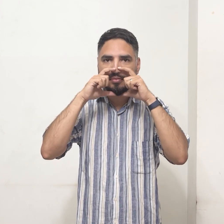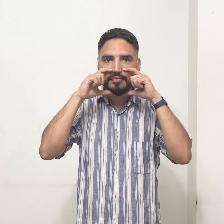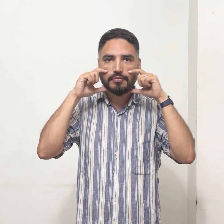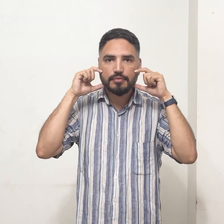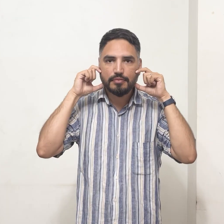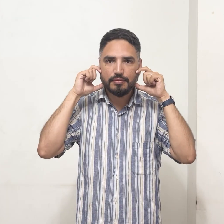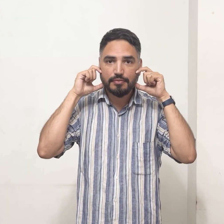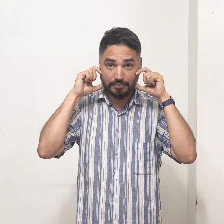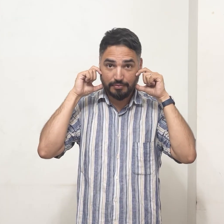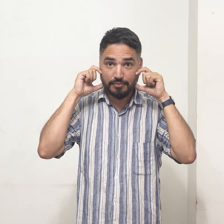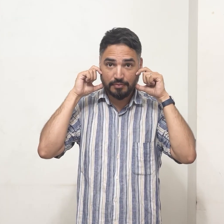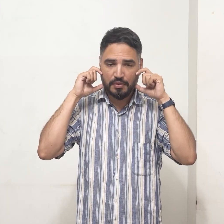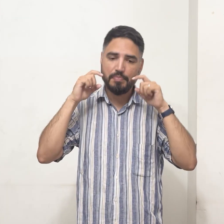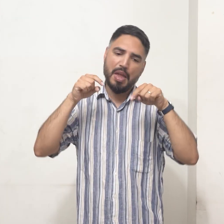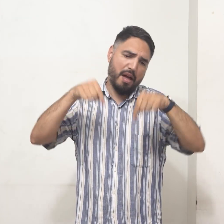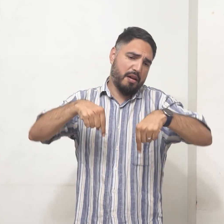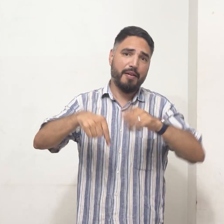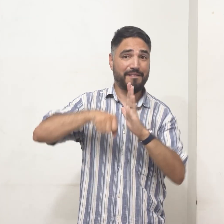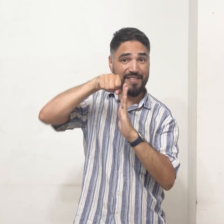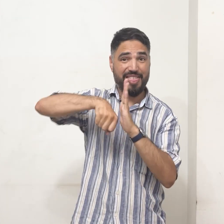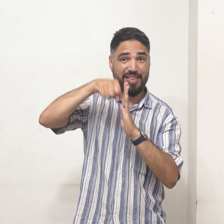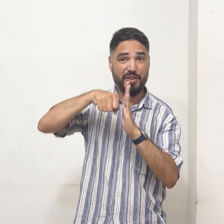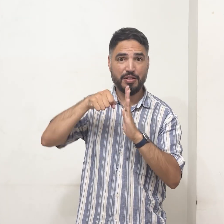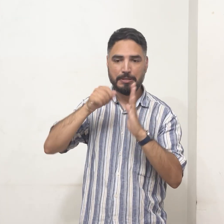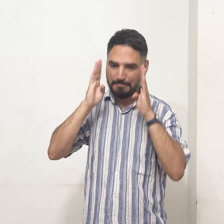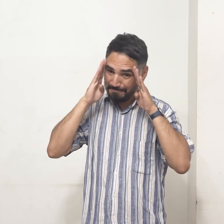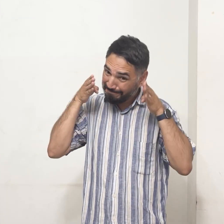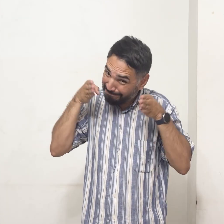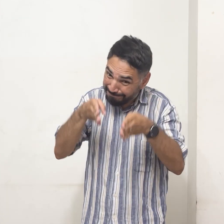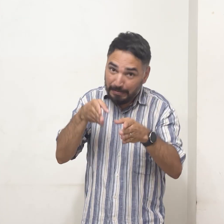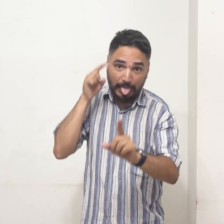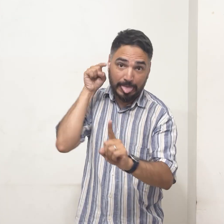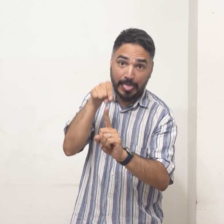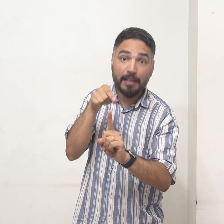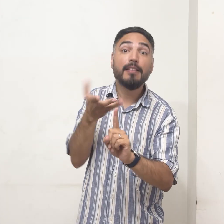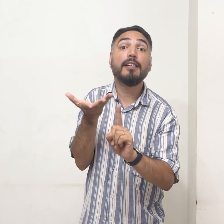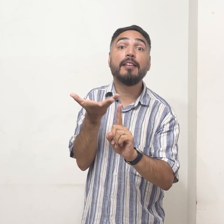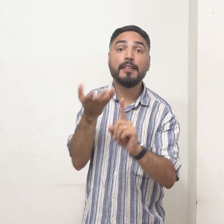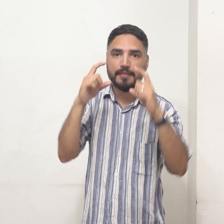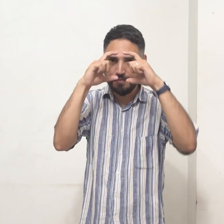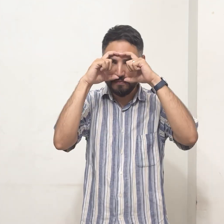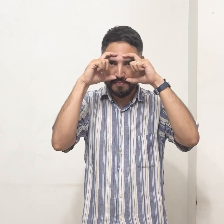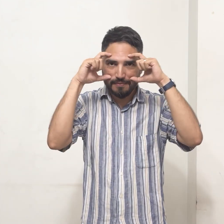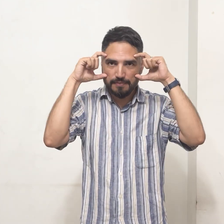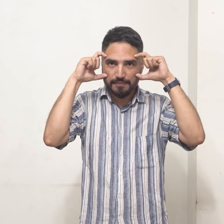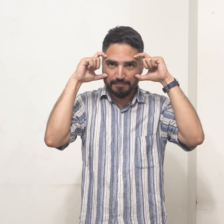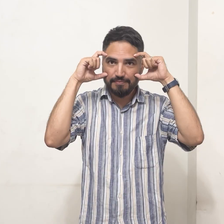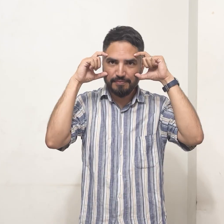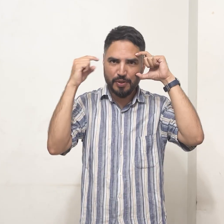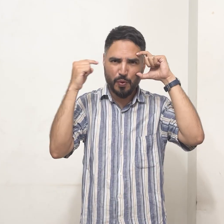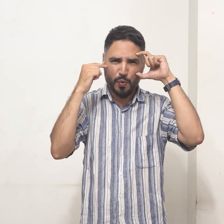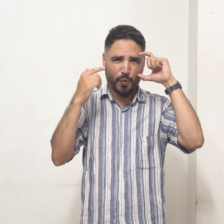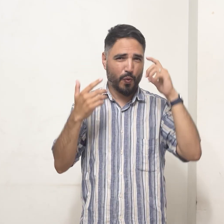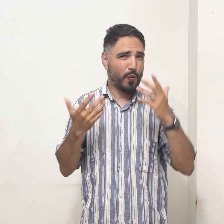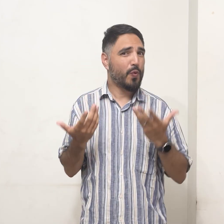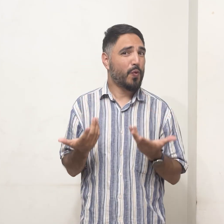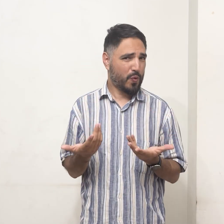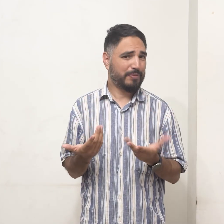mouth. In this video, we'll focus on the eyebrows and the eyes because they are extremely